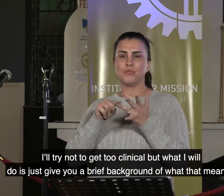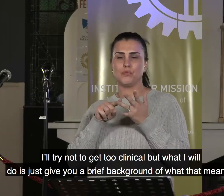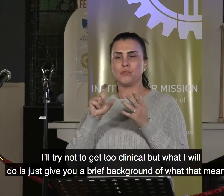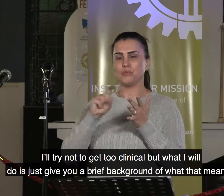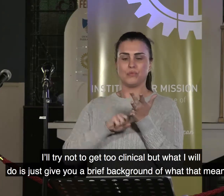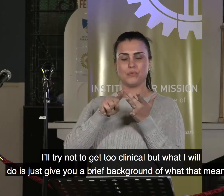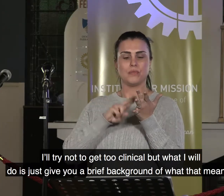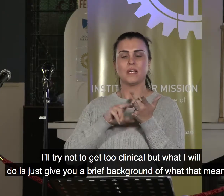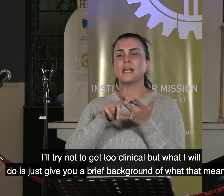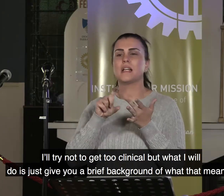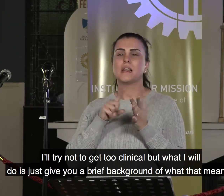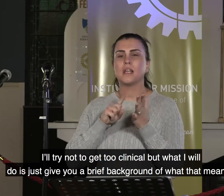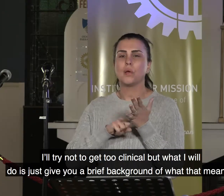I'll try not to get too clinical,